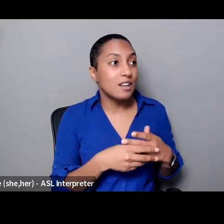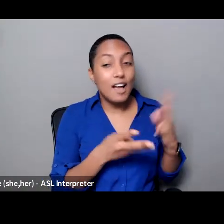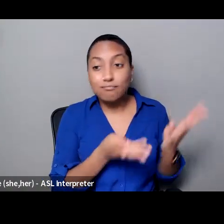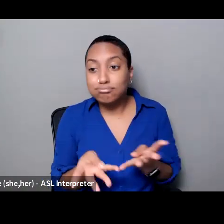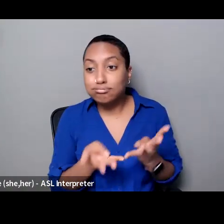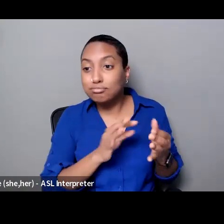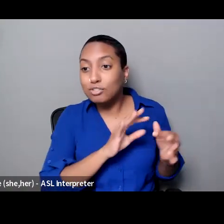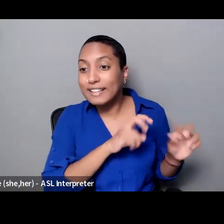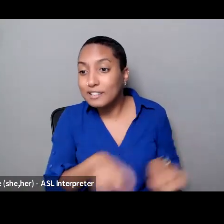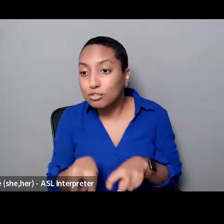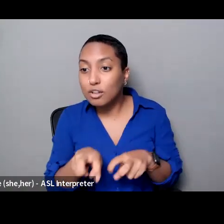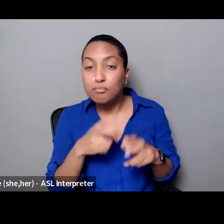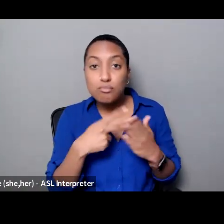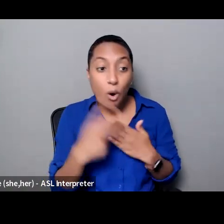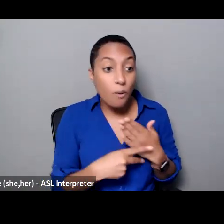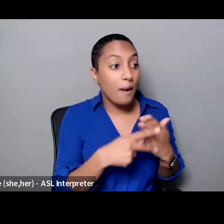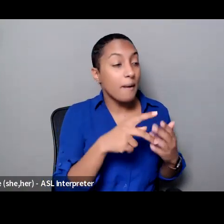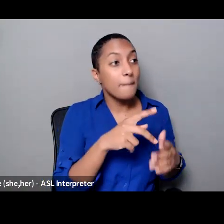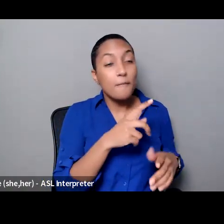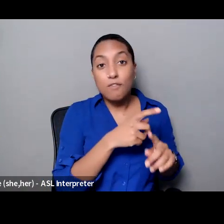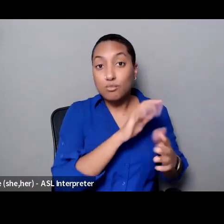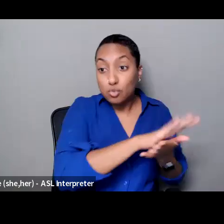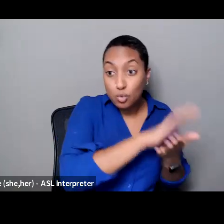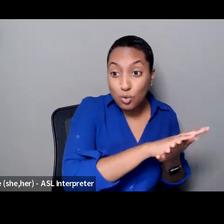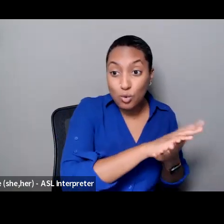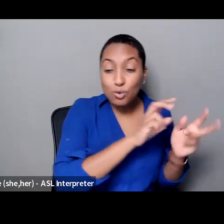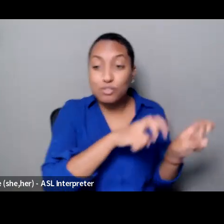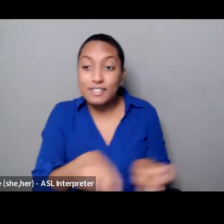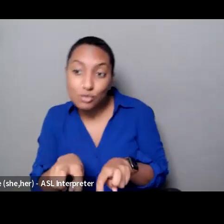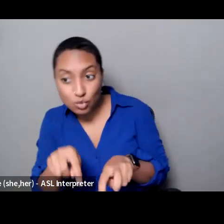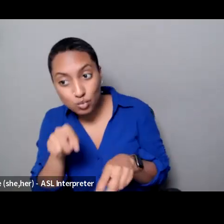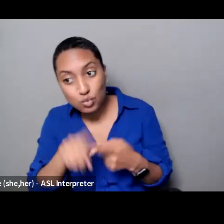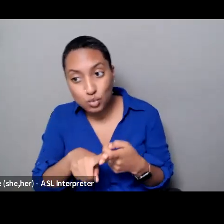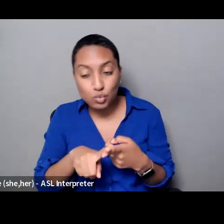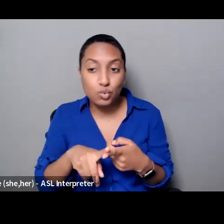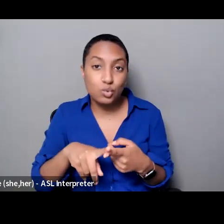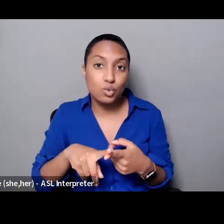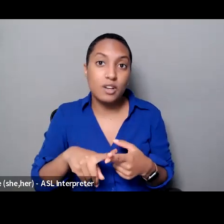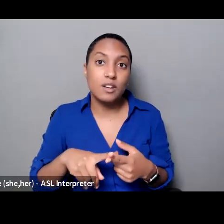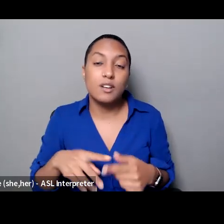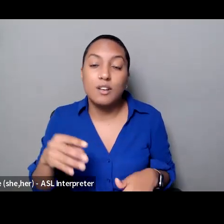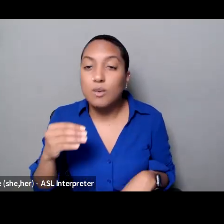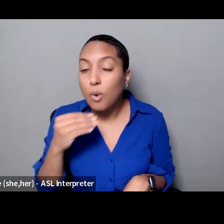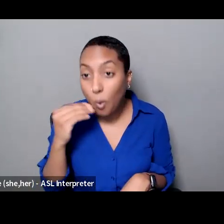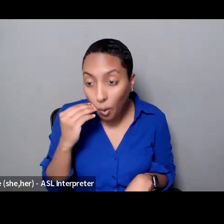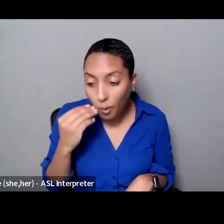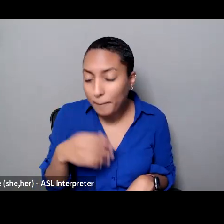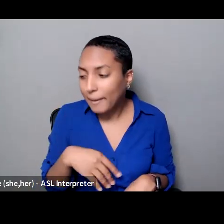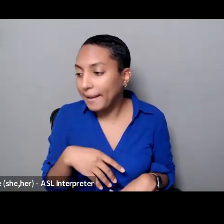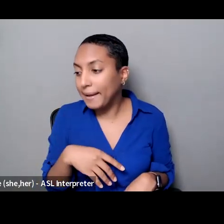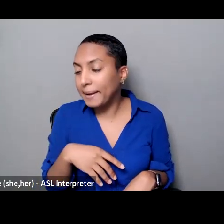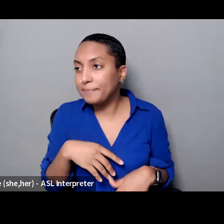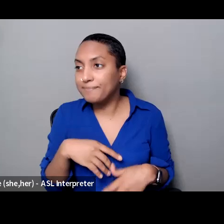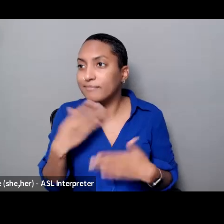independent living for students and for older people, you know, some type of